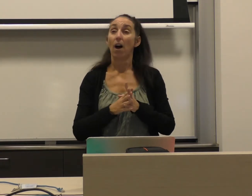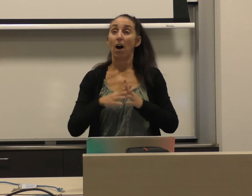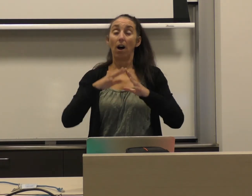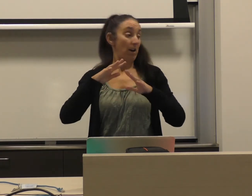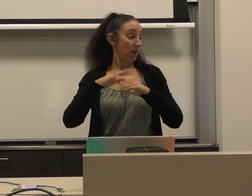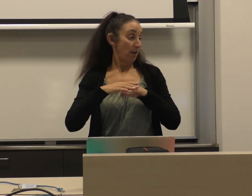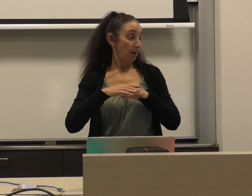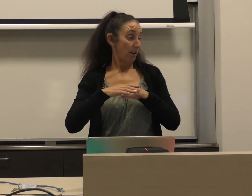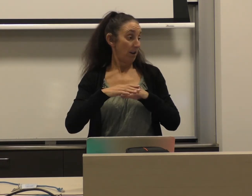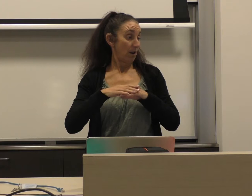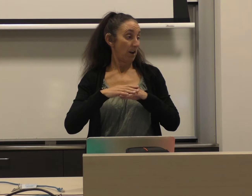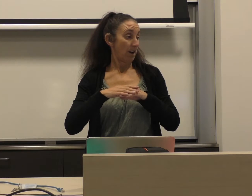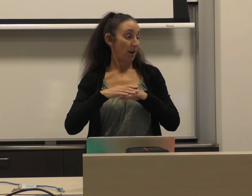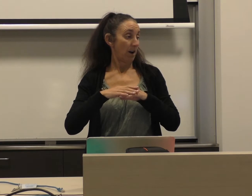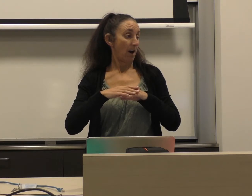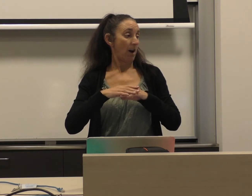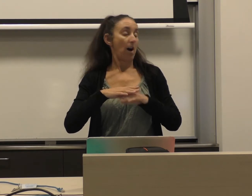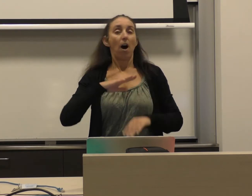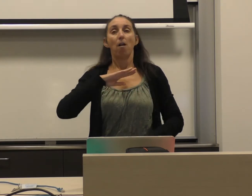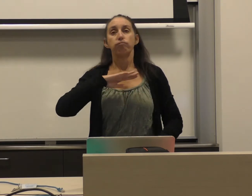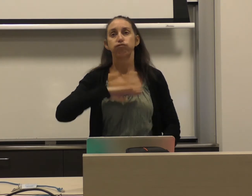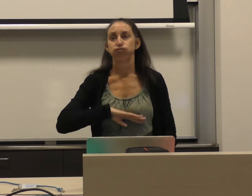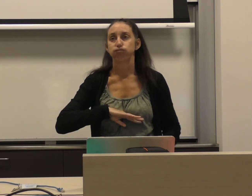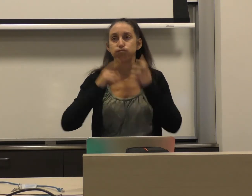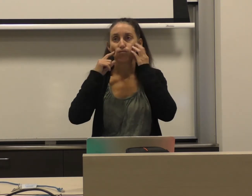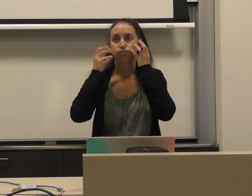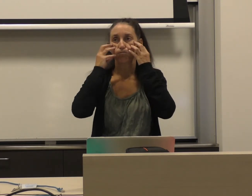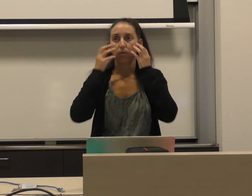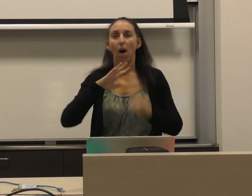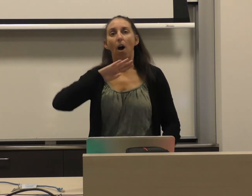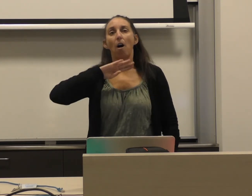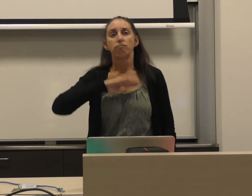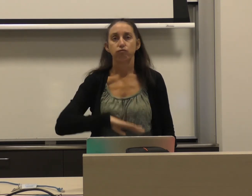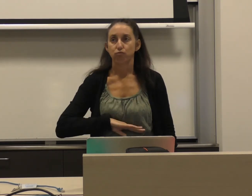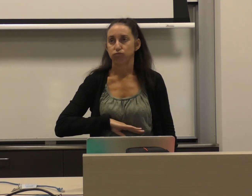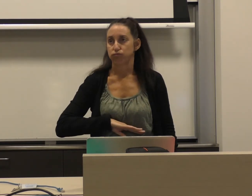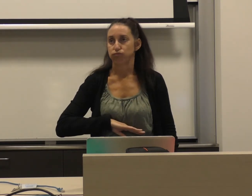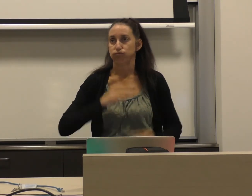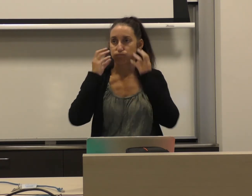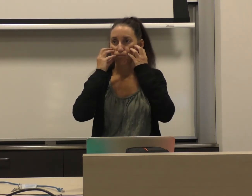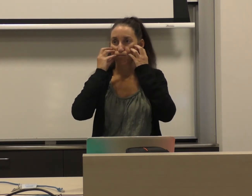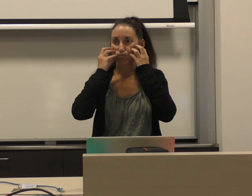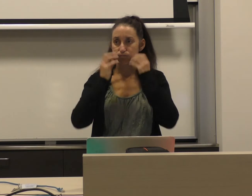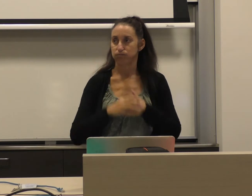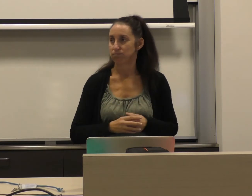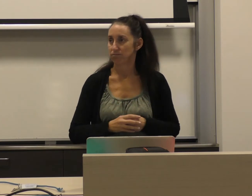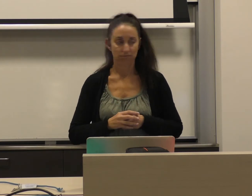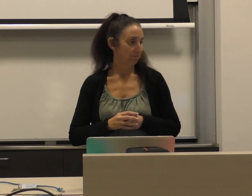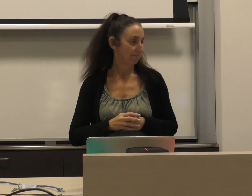if you want a facelift, moving your cheeks around can help you exercise your face. So, puffing your cheeks out if